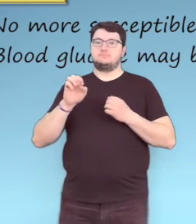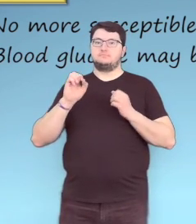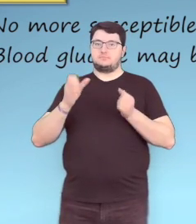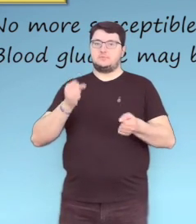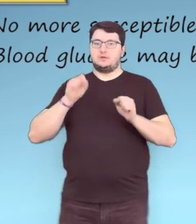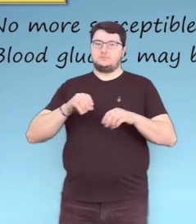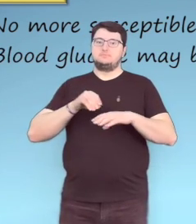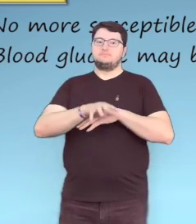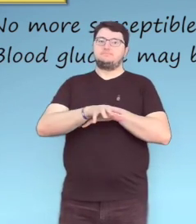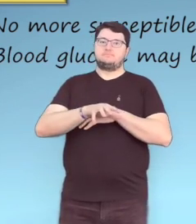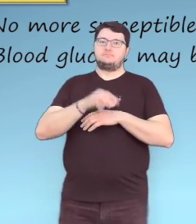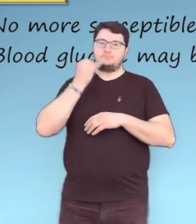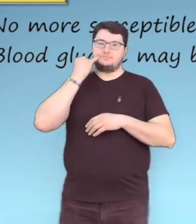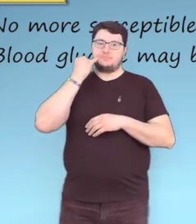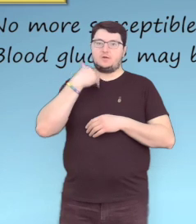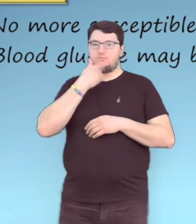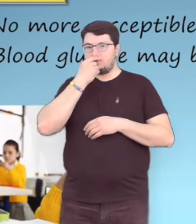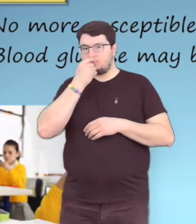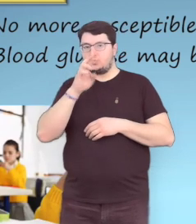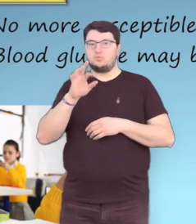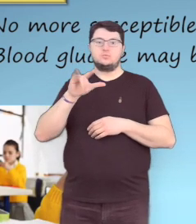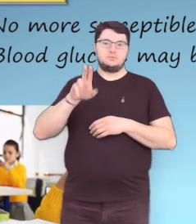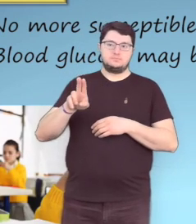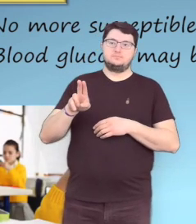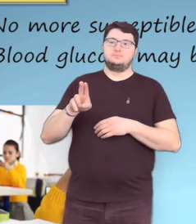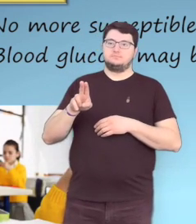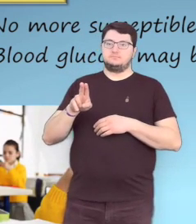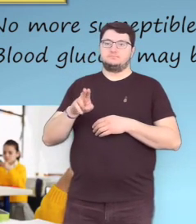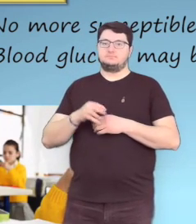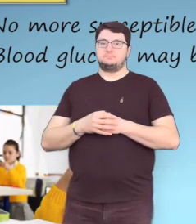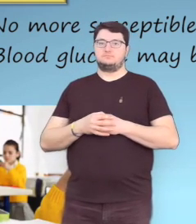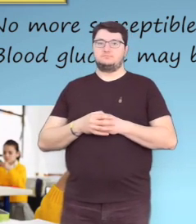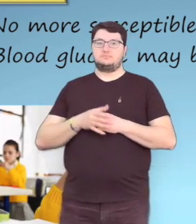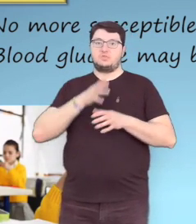even with normal illness, such as a cold or flu.